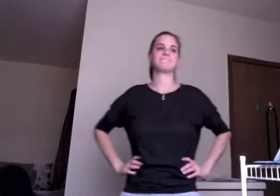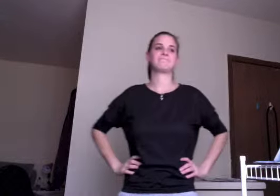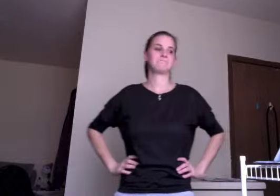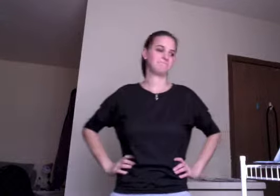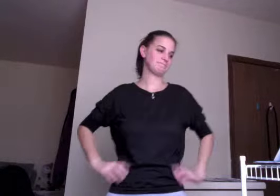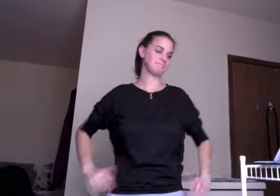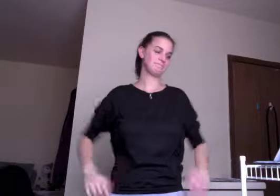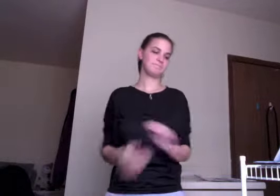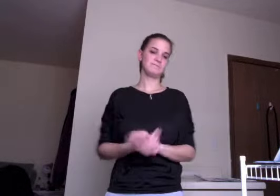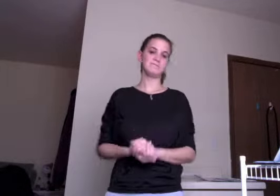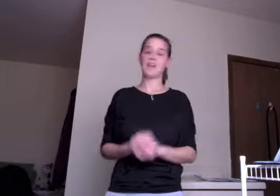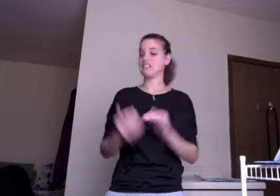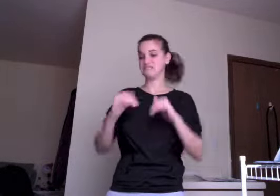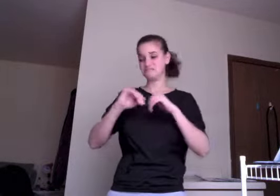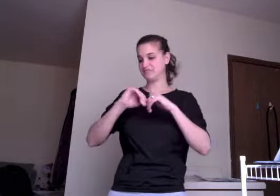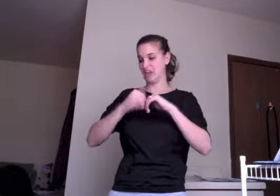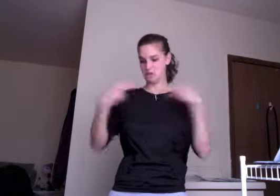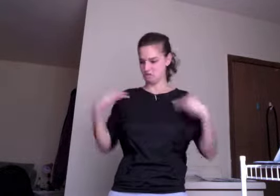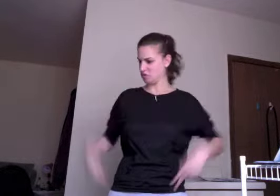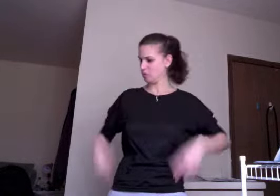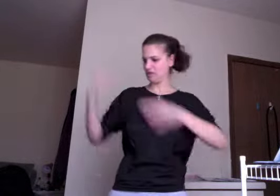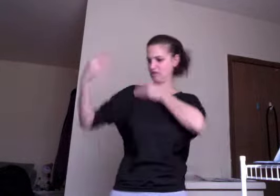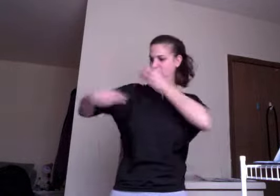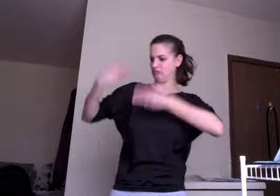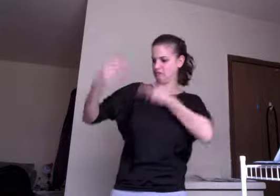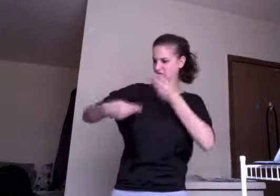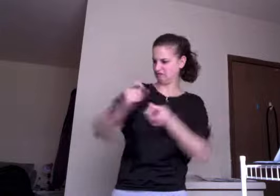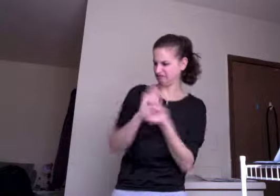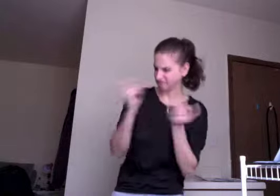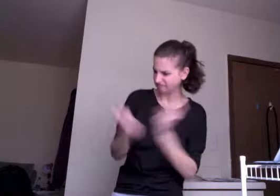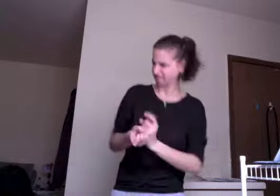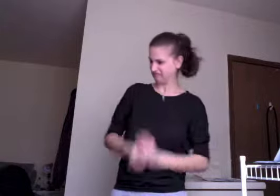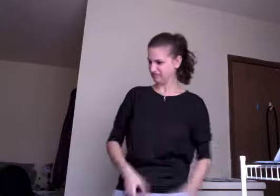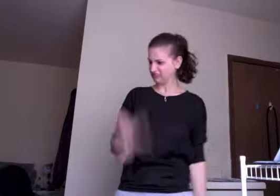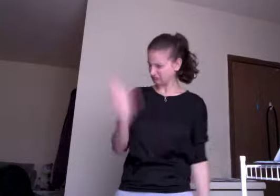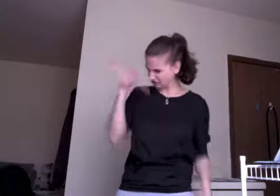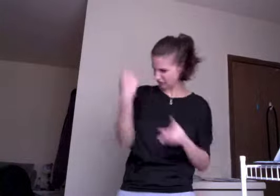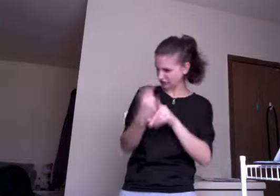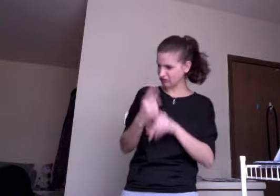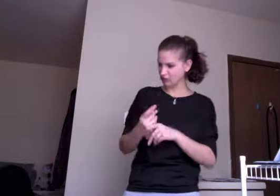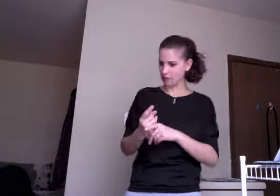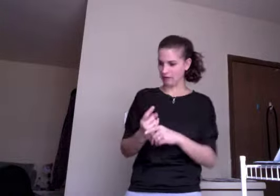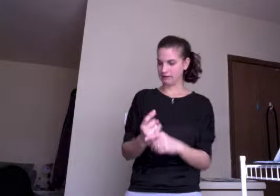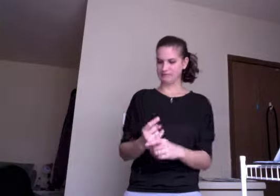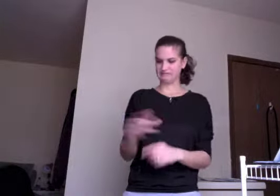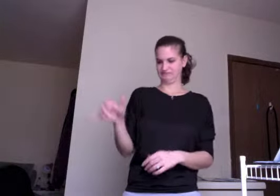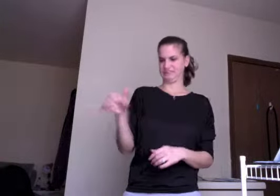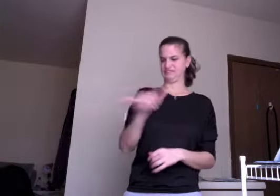that's how we evolved it's seem odd it is a little bit like having a waste treatment plant right next to an amusement park